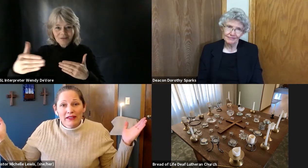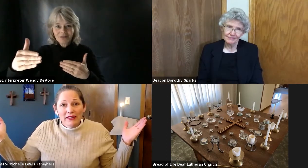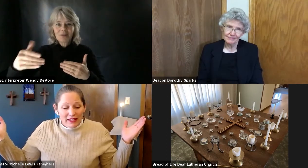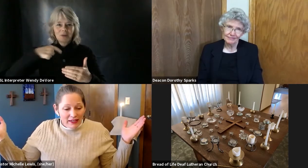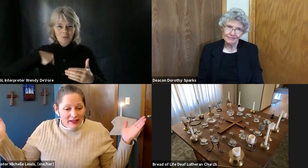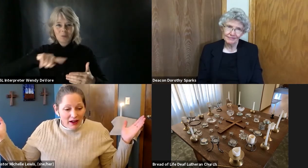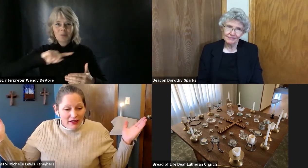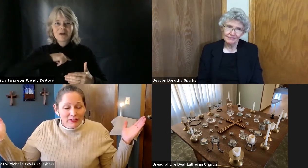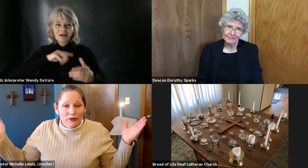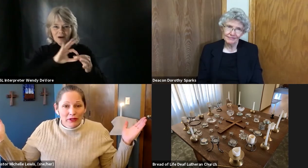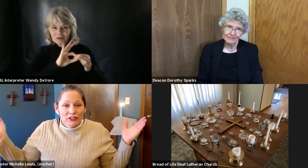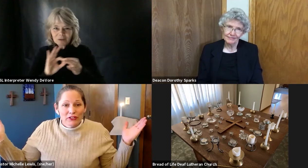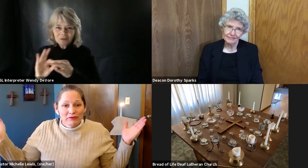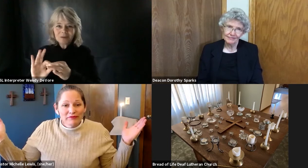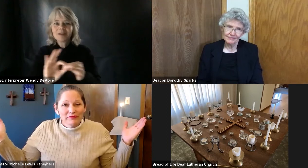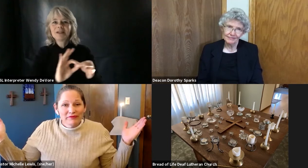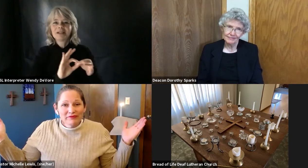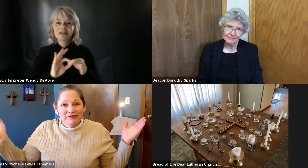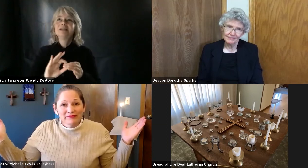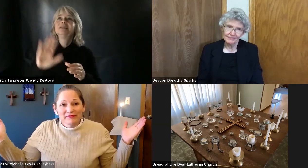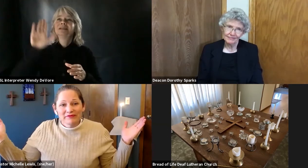united in God's creation.